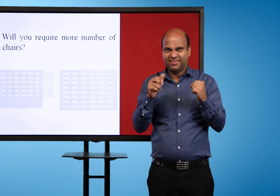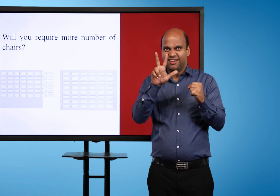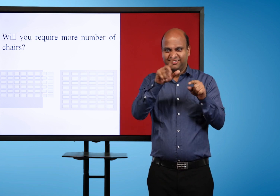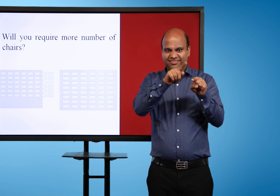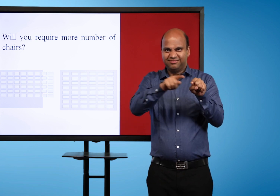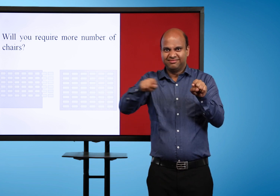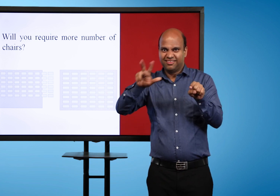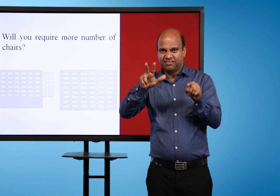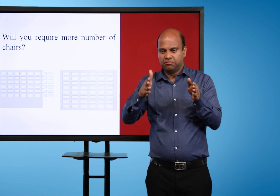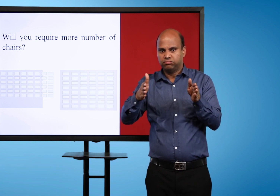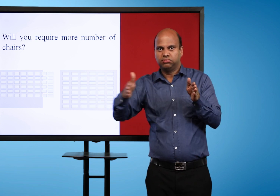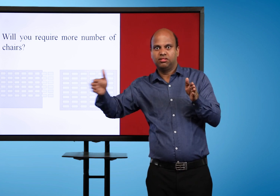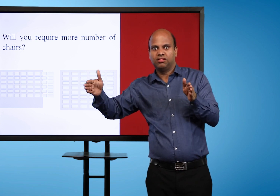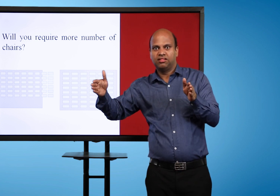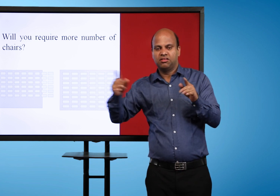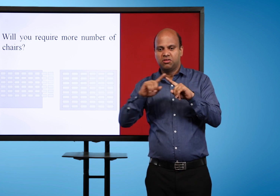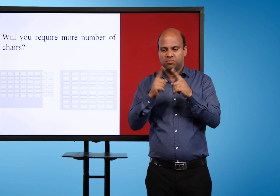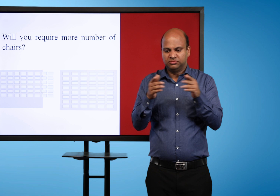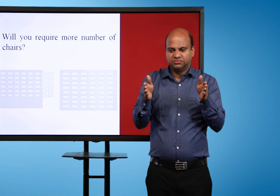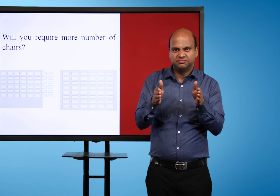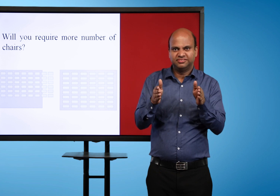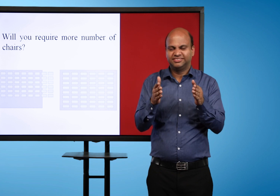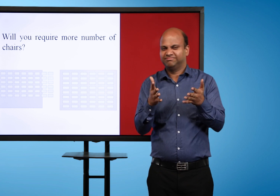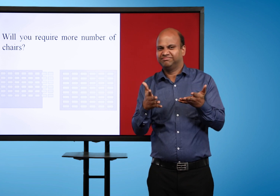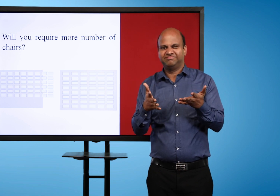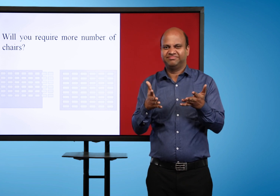8 chairs, which are not enough to fill in the room.